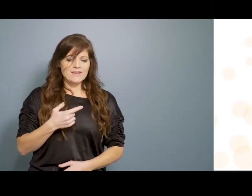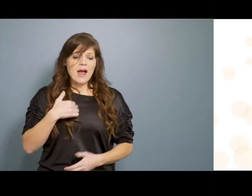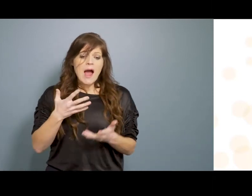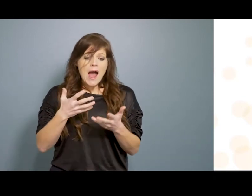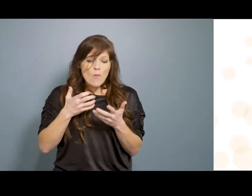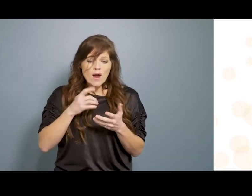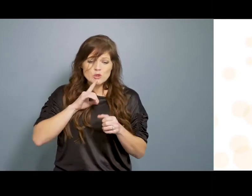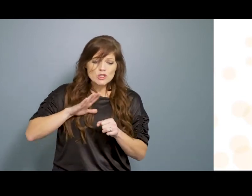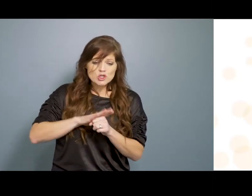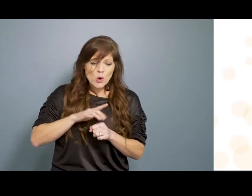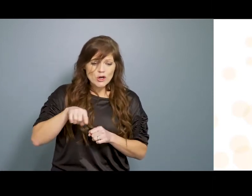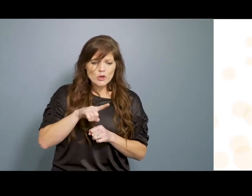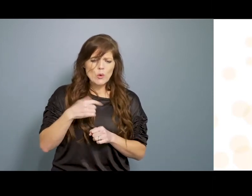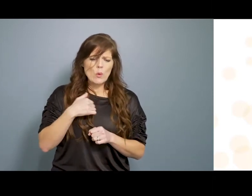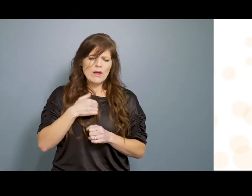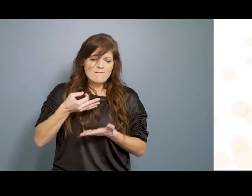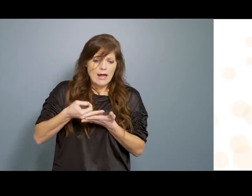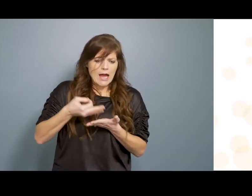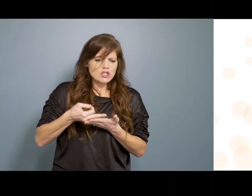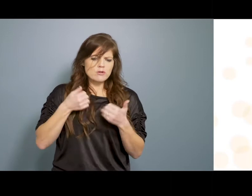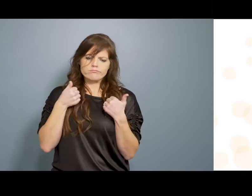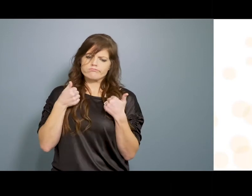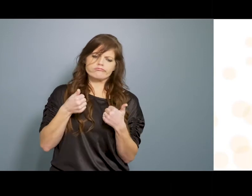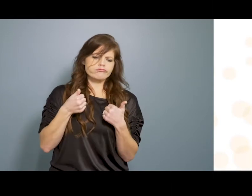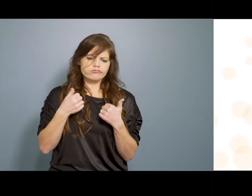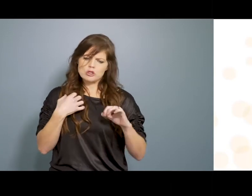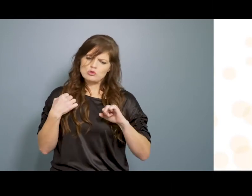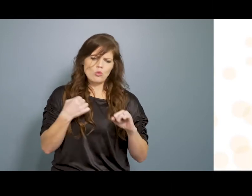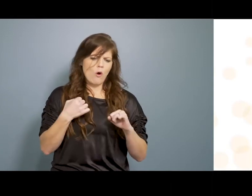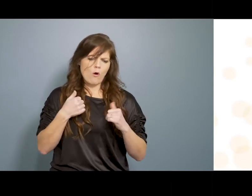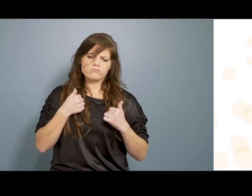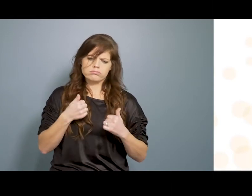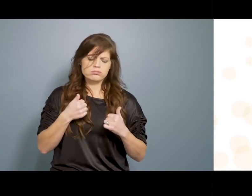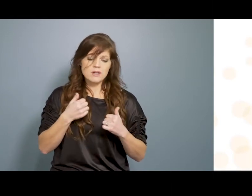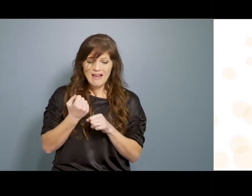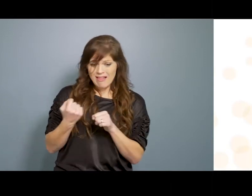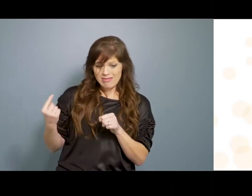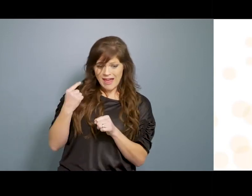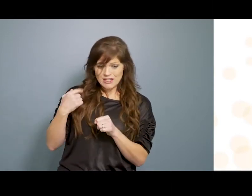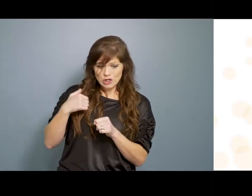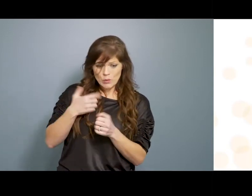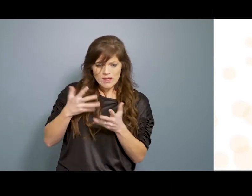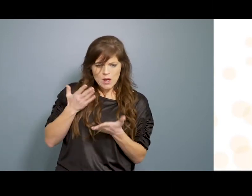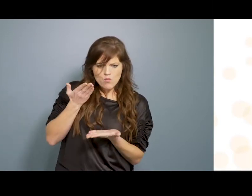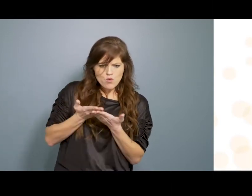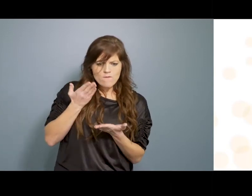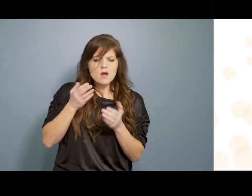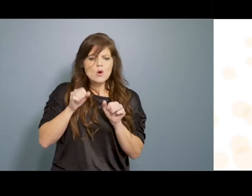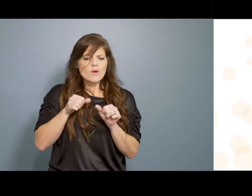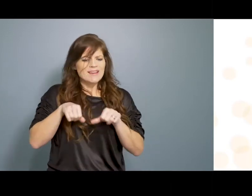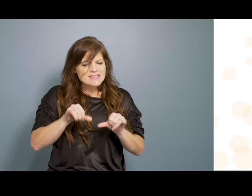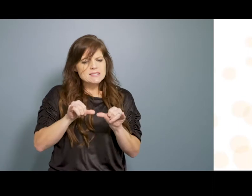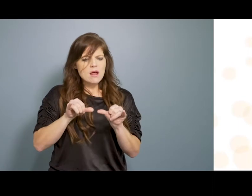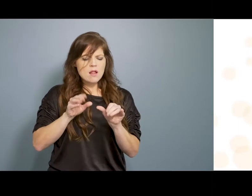in strong financial position. Last year, we proved to be able to deliver high quality